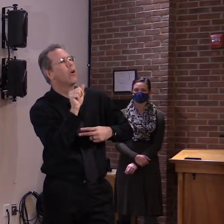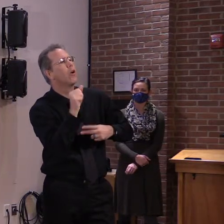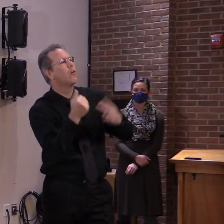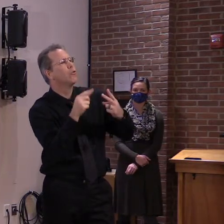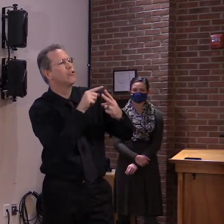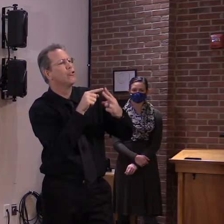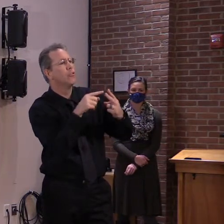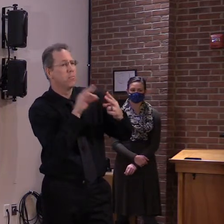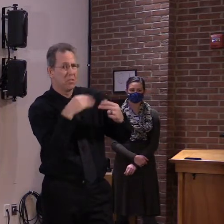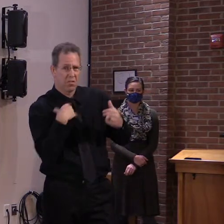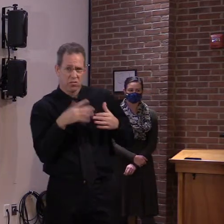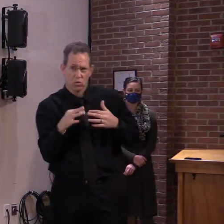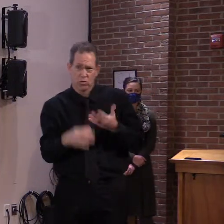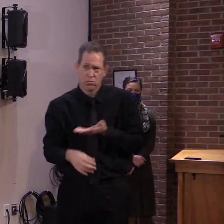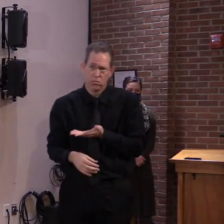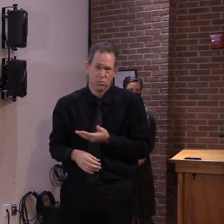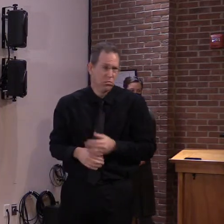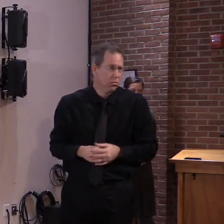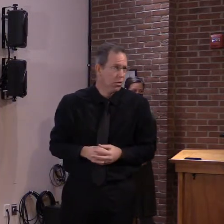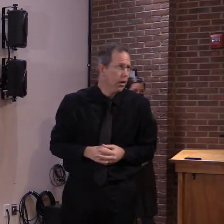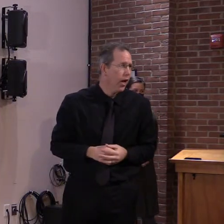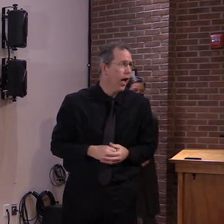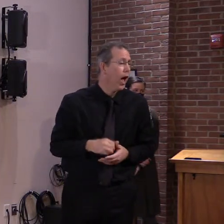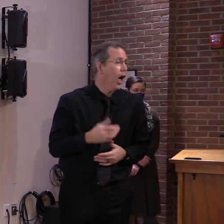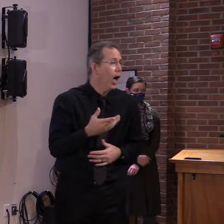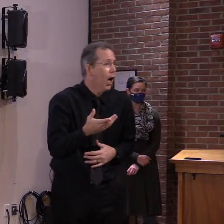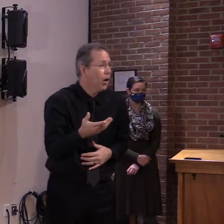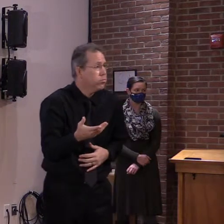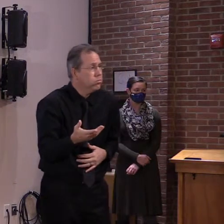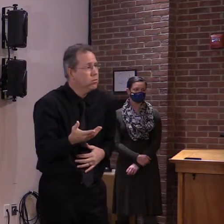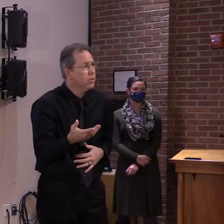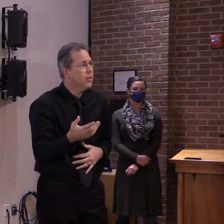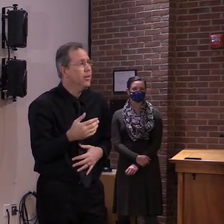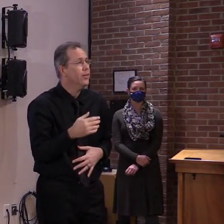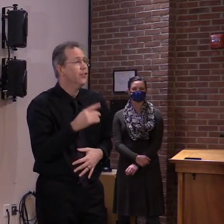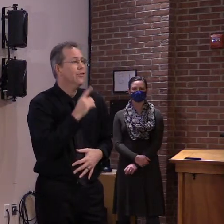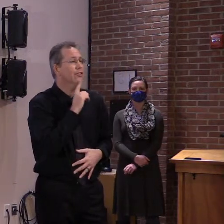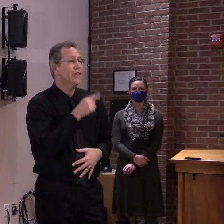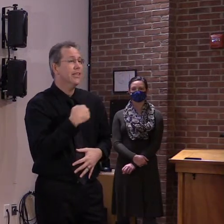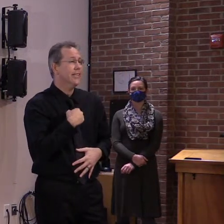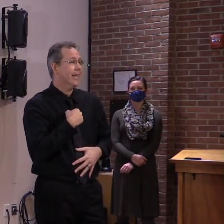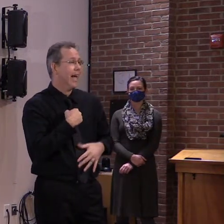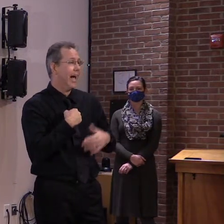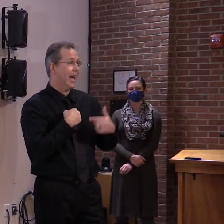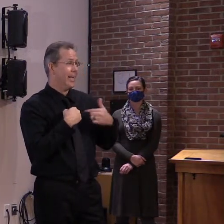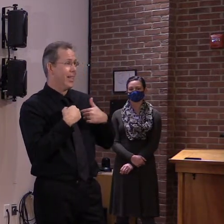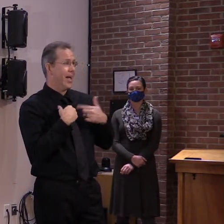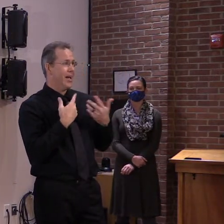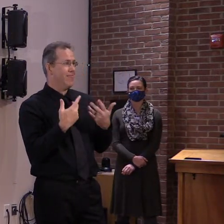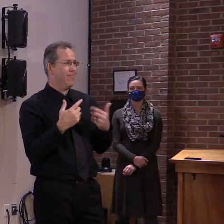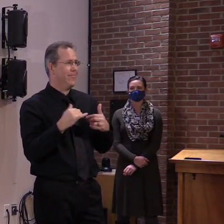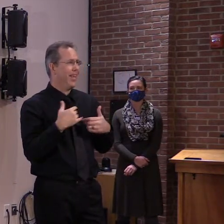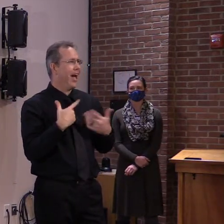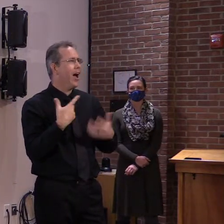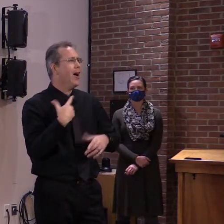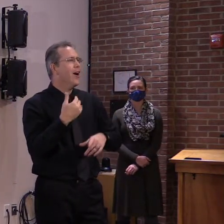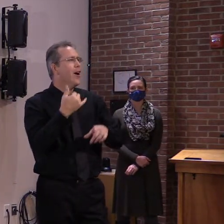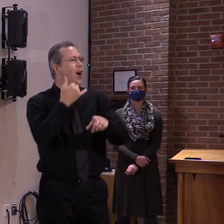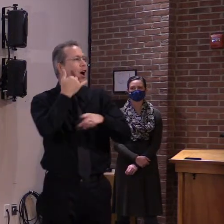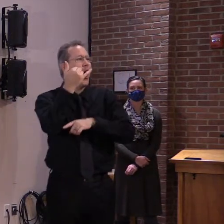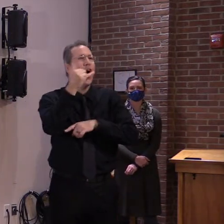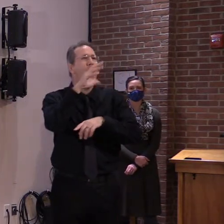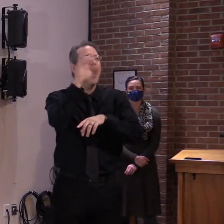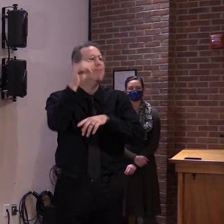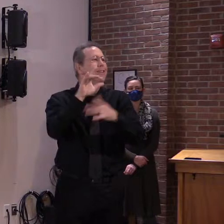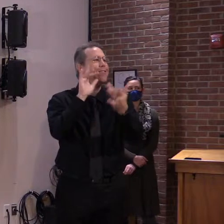that I think Moderna might be 95% effective, which is great news. And so once